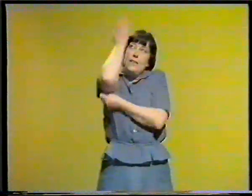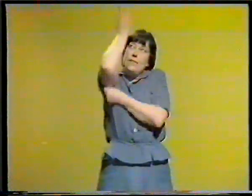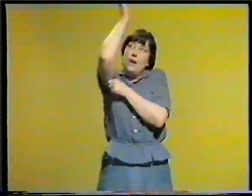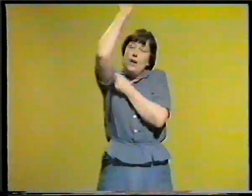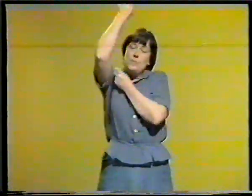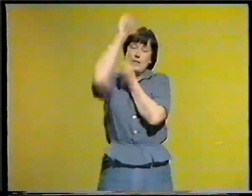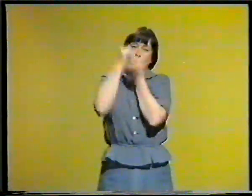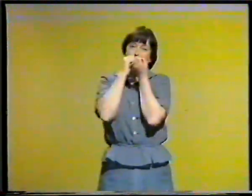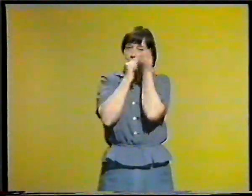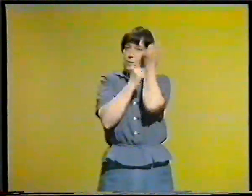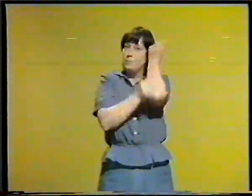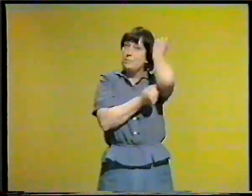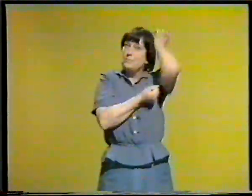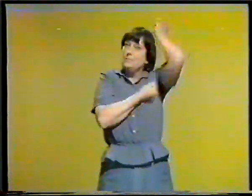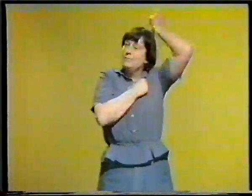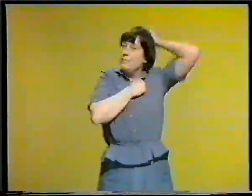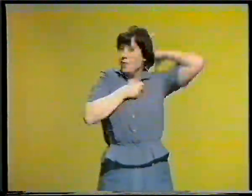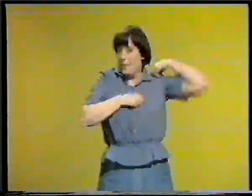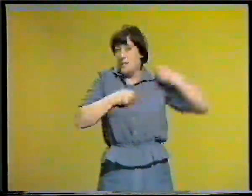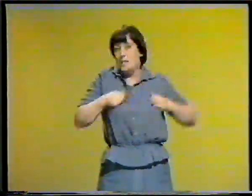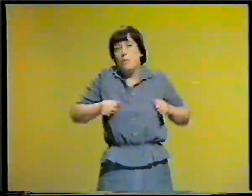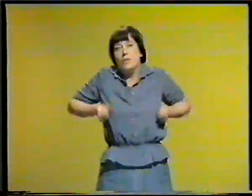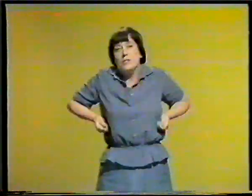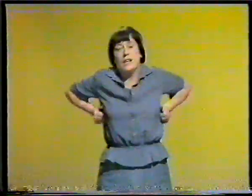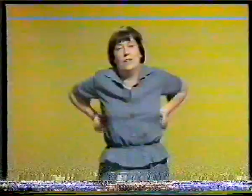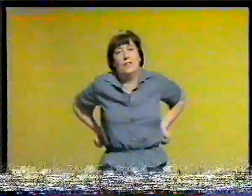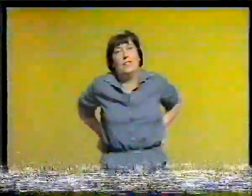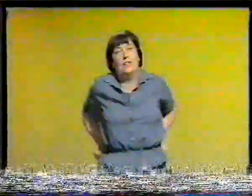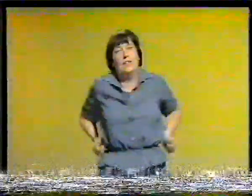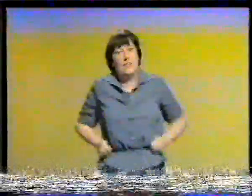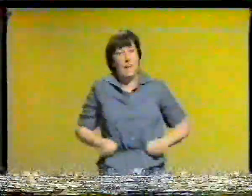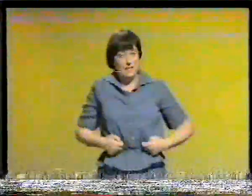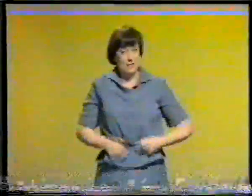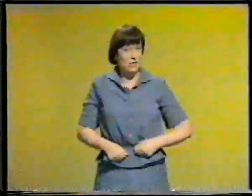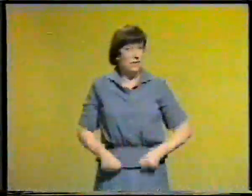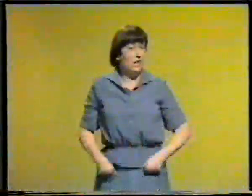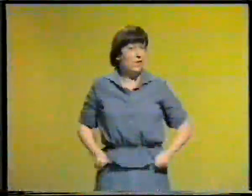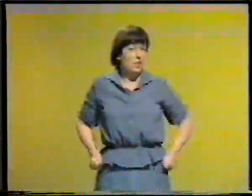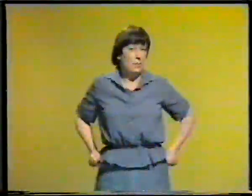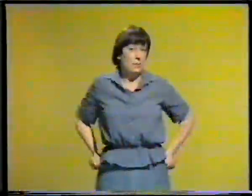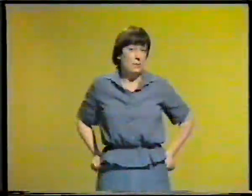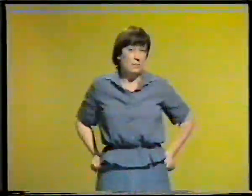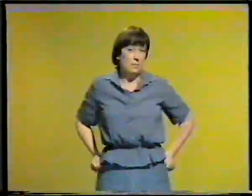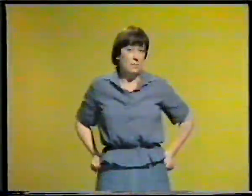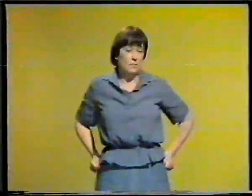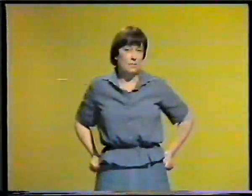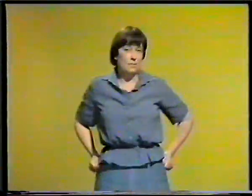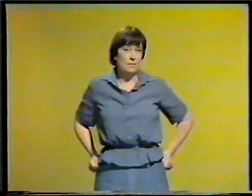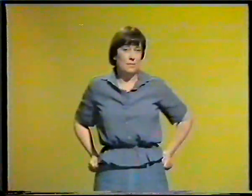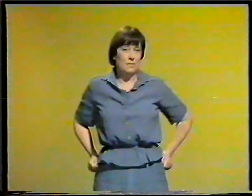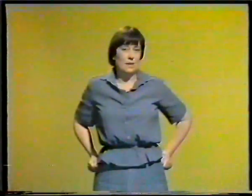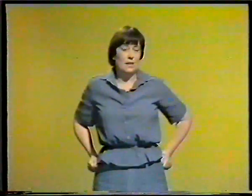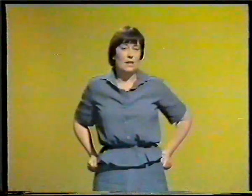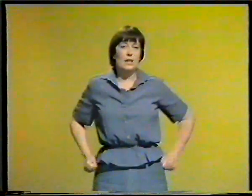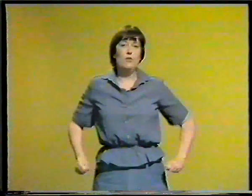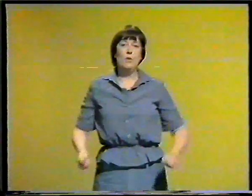the arms come through, and then it's pulled down, that is your sign for jumper. If you want to